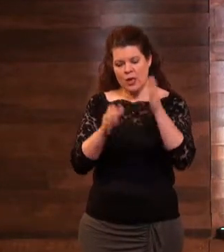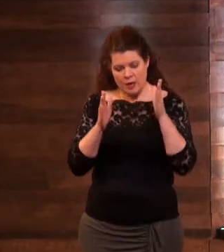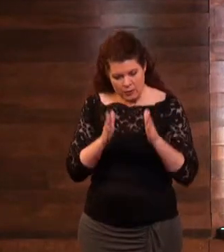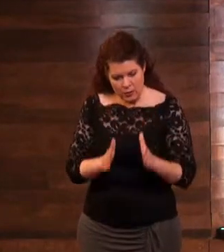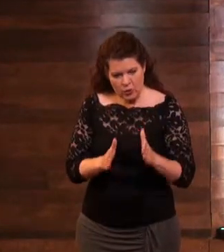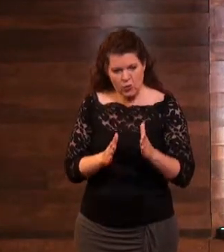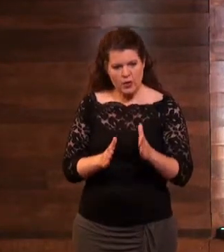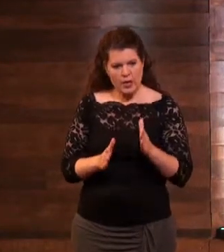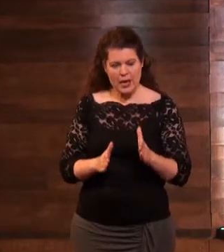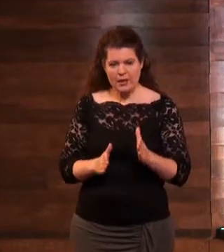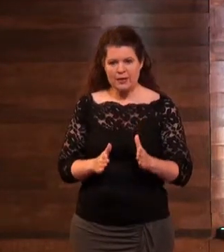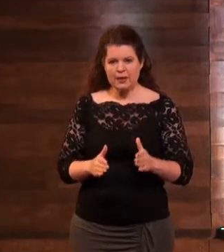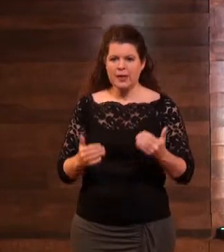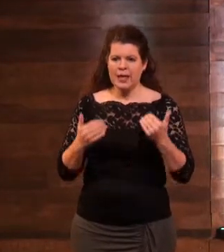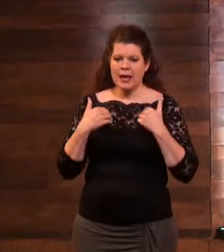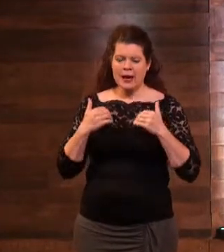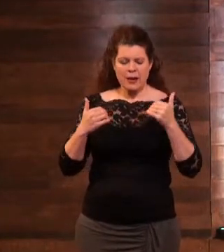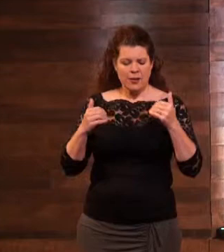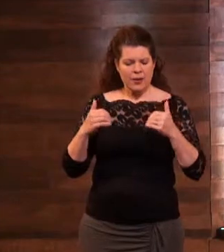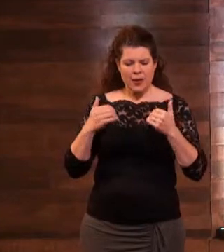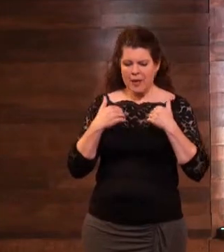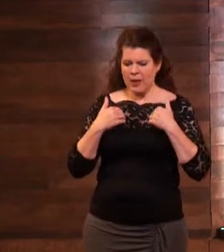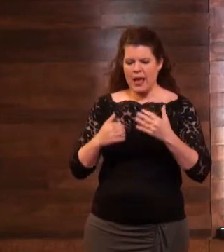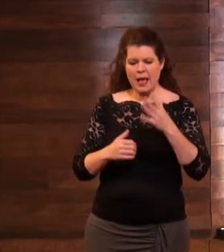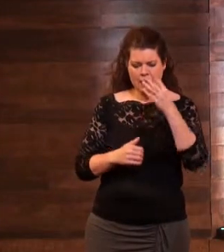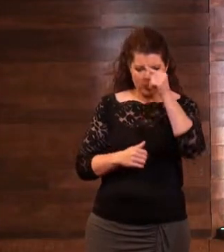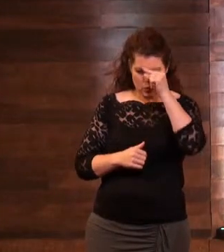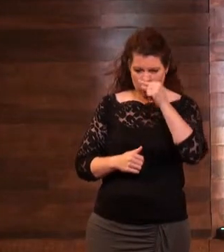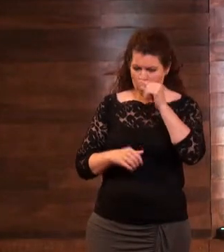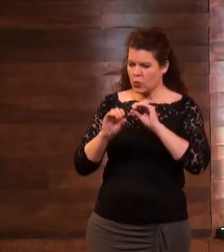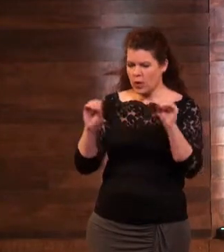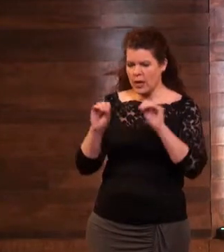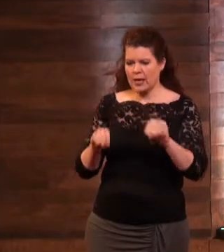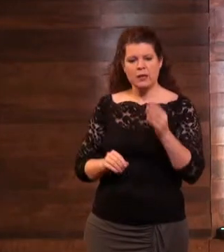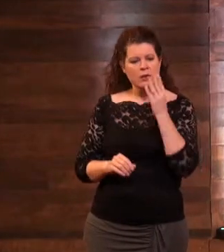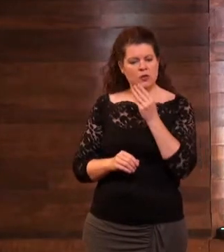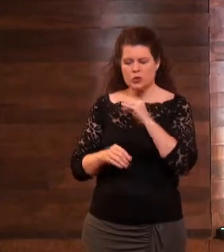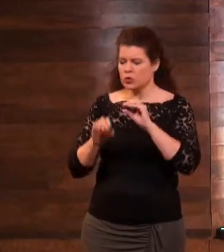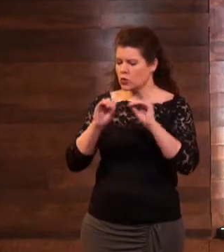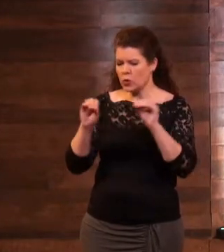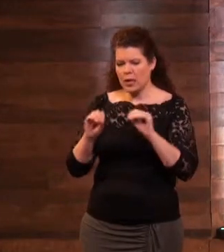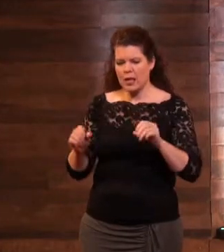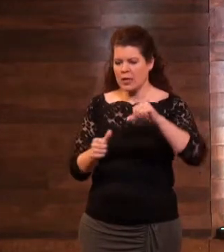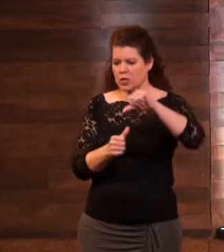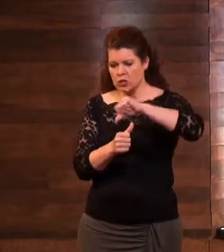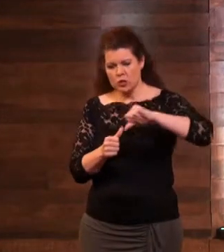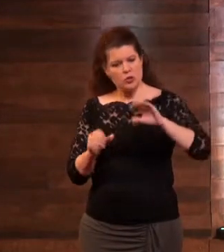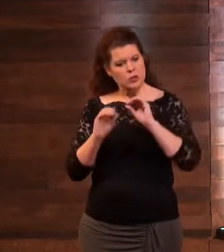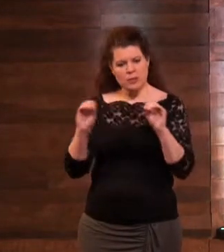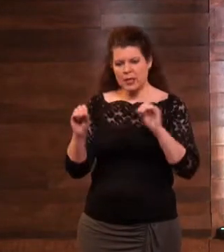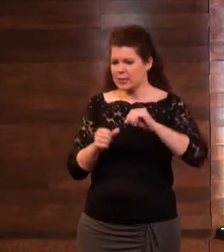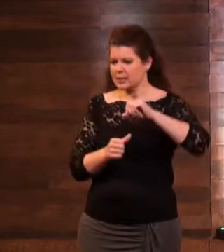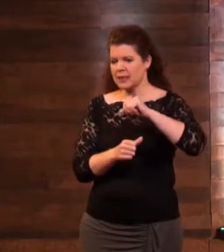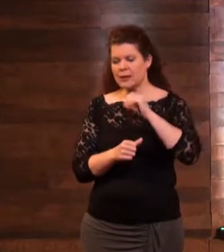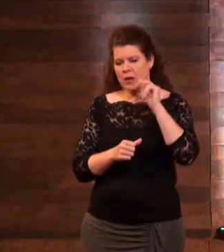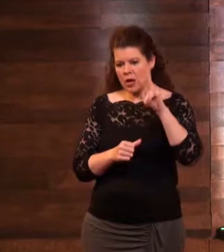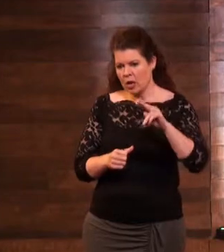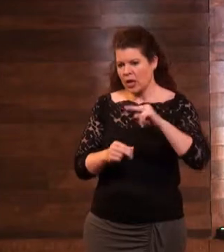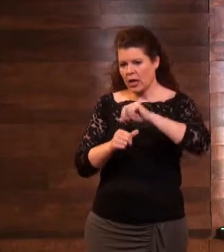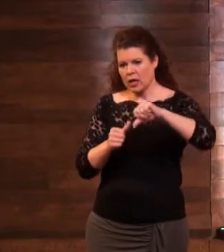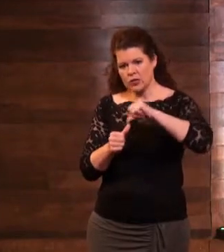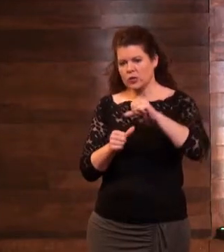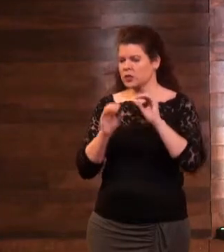Scythian, slave, free, but Christ is all and in all. Why do we have to stop doing all those bad